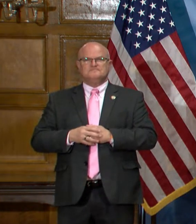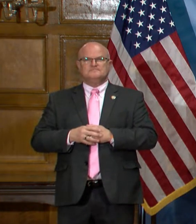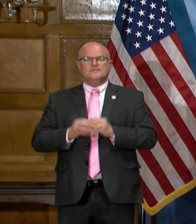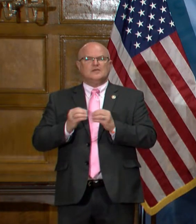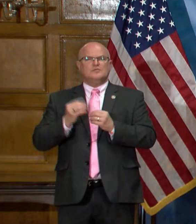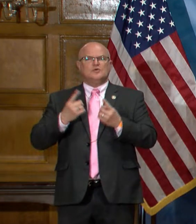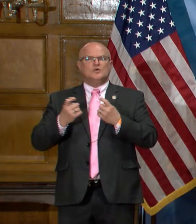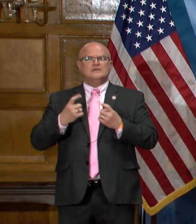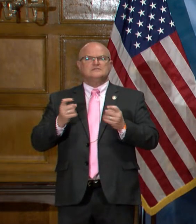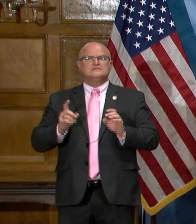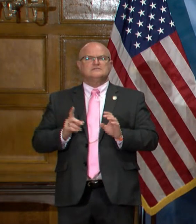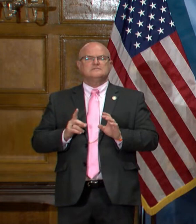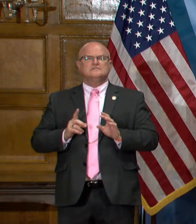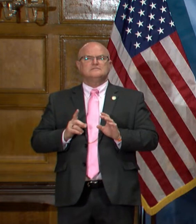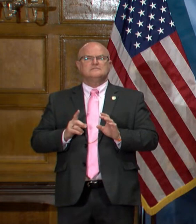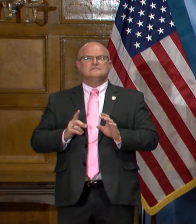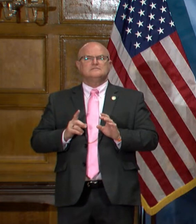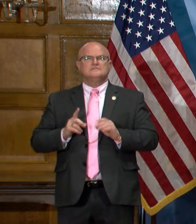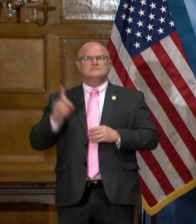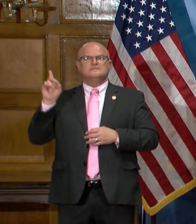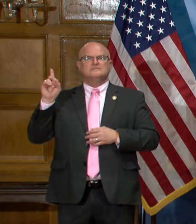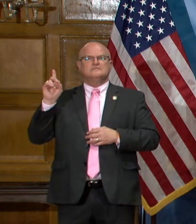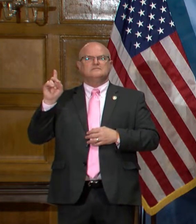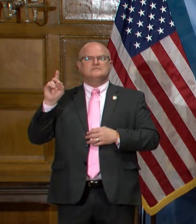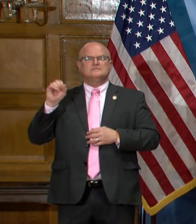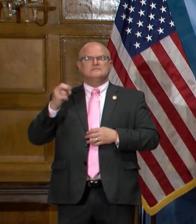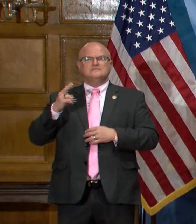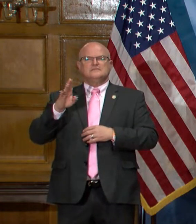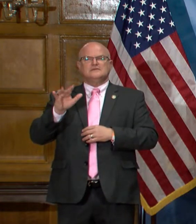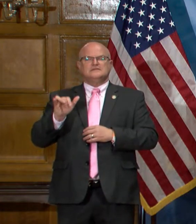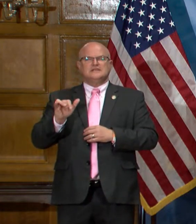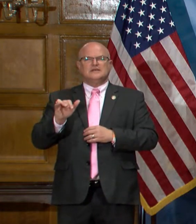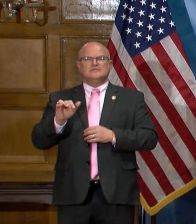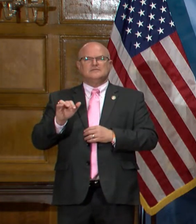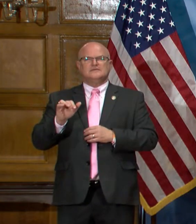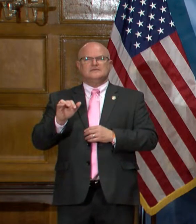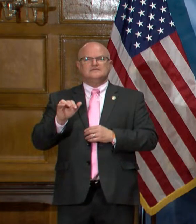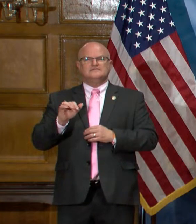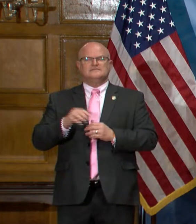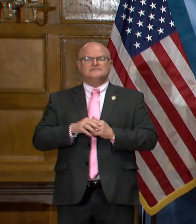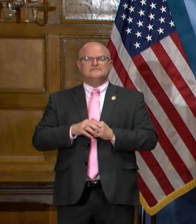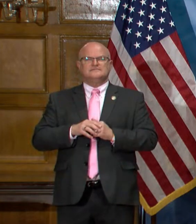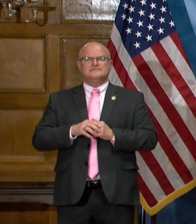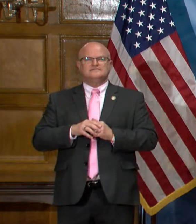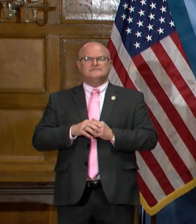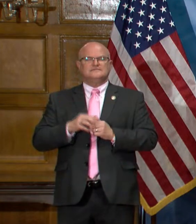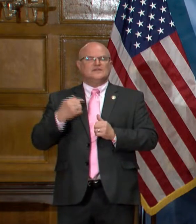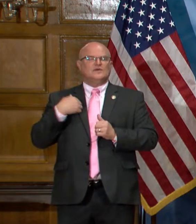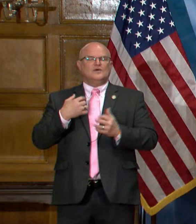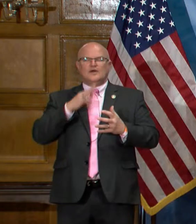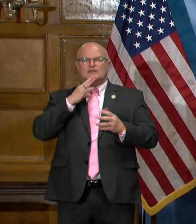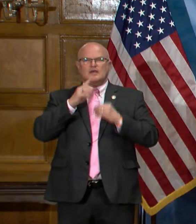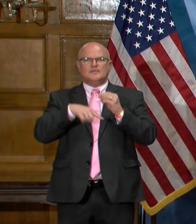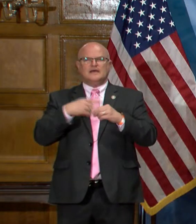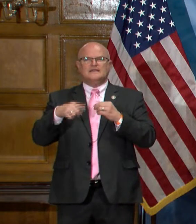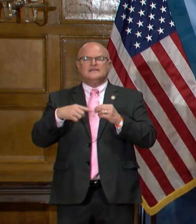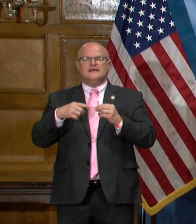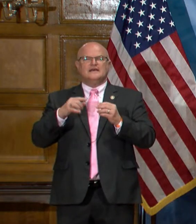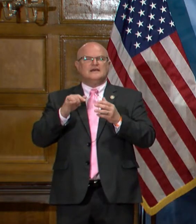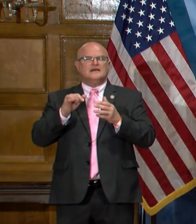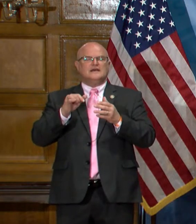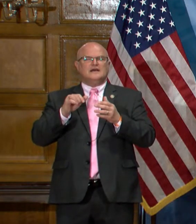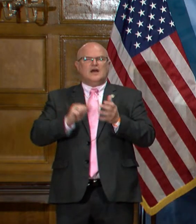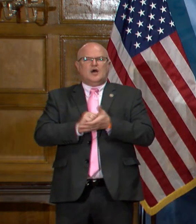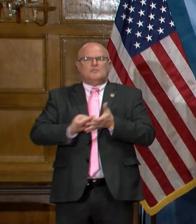Any other questions? Governor, this is Shelby. Hi, Rose. Governor. This is I have Allie a Lynch with 5 News. About SB6, the near